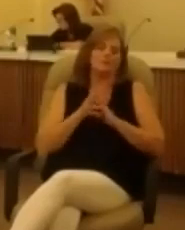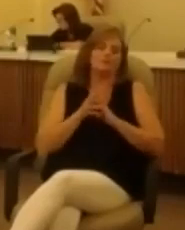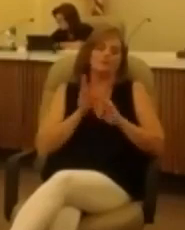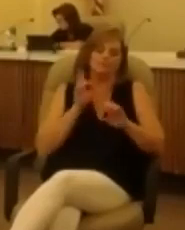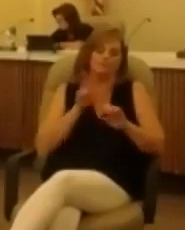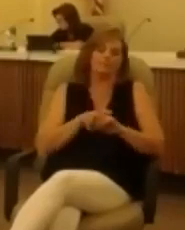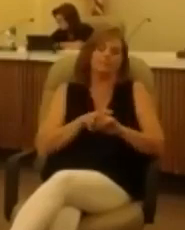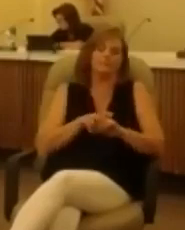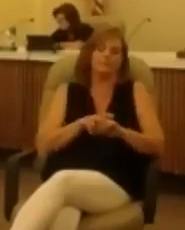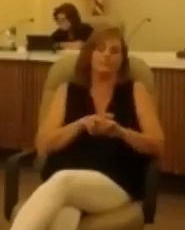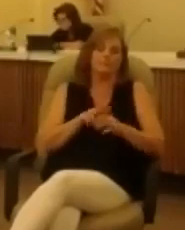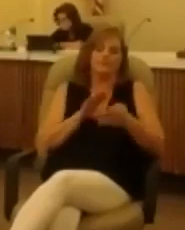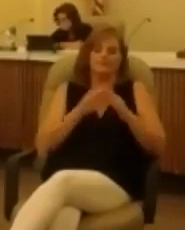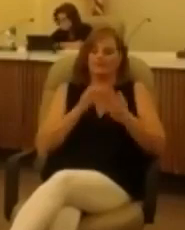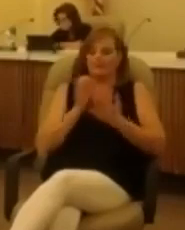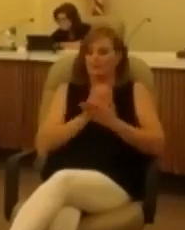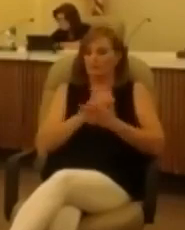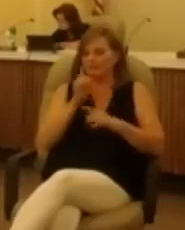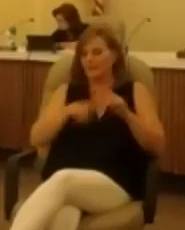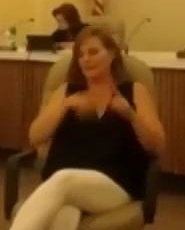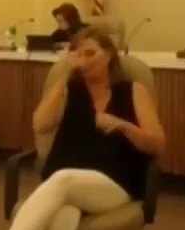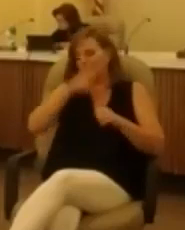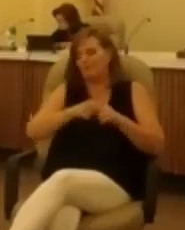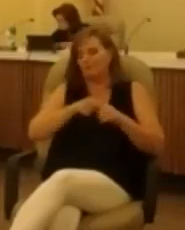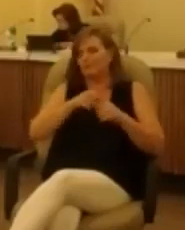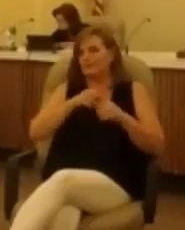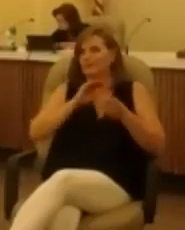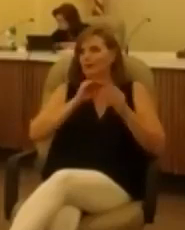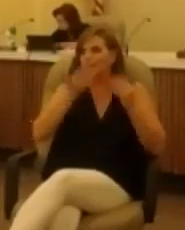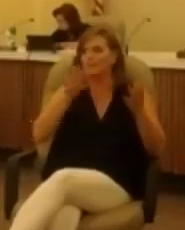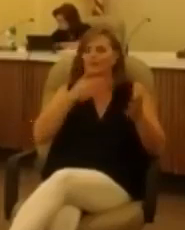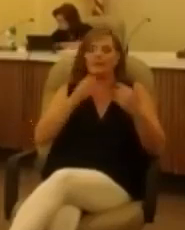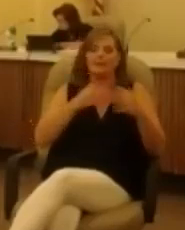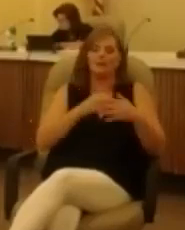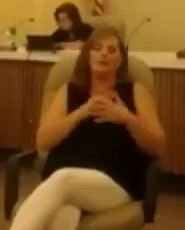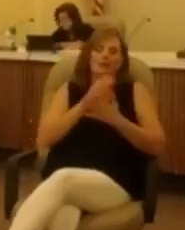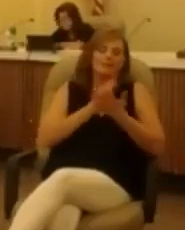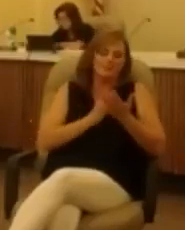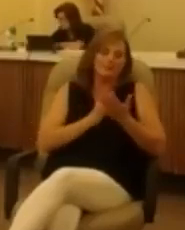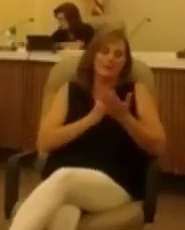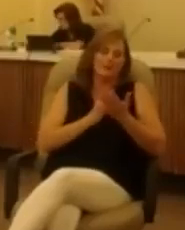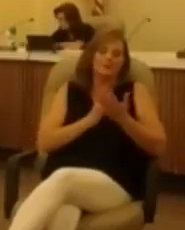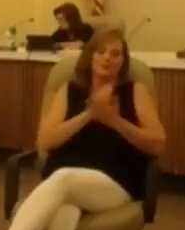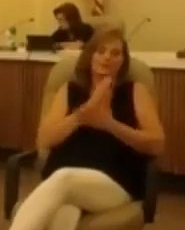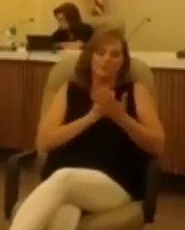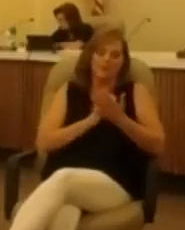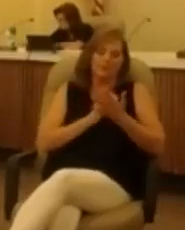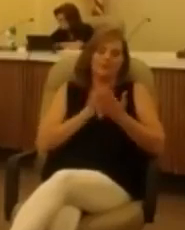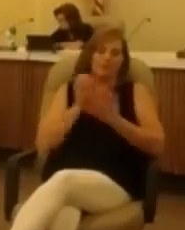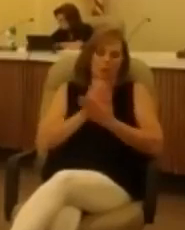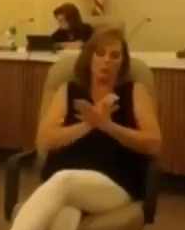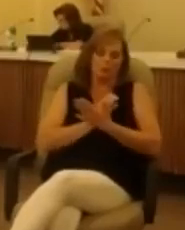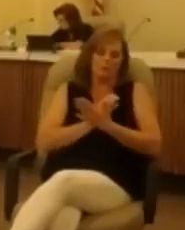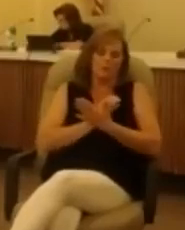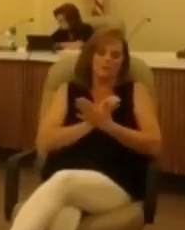code, and I can't remember what it is right now. There's a section of town code that